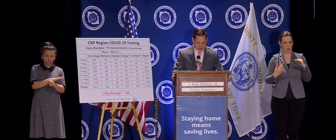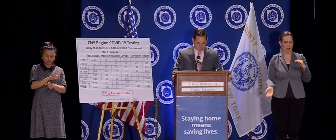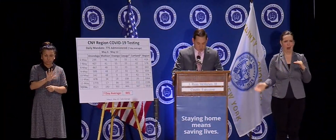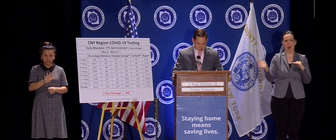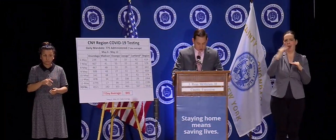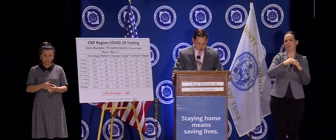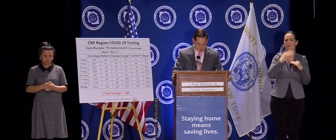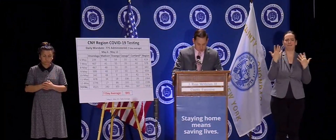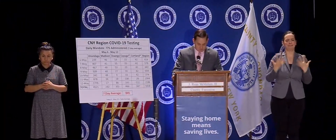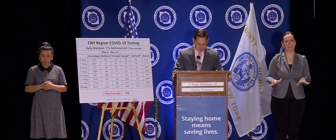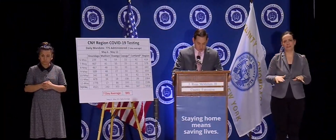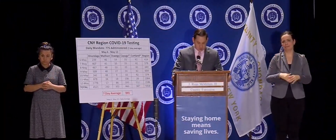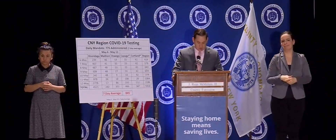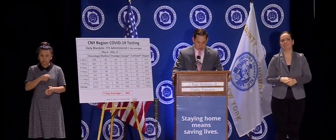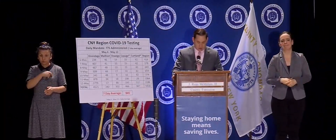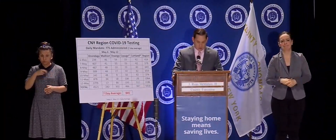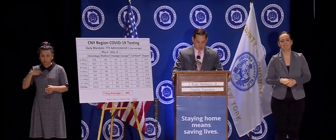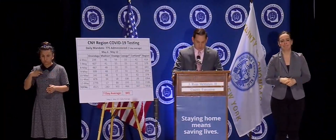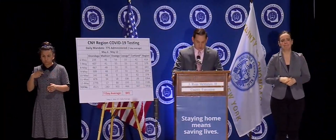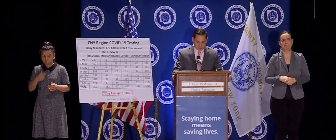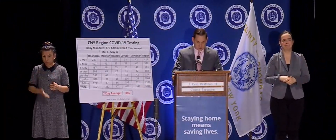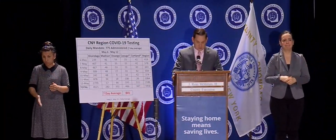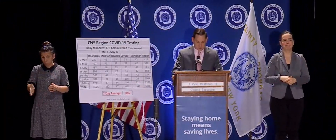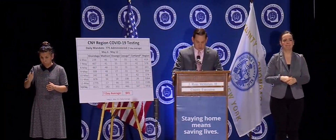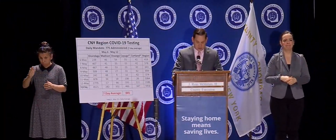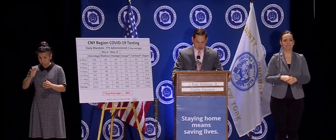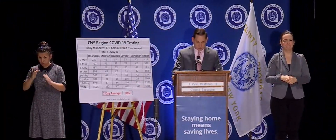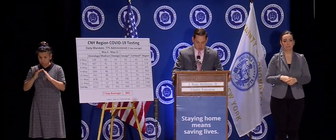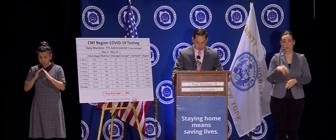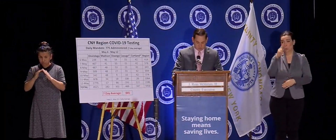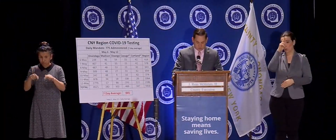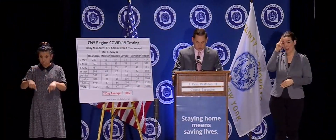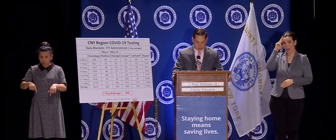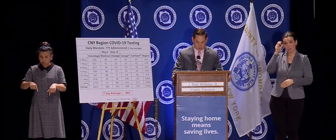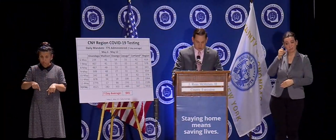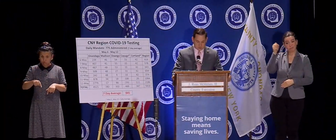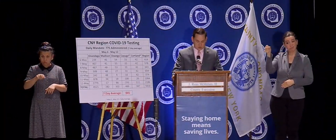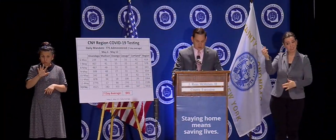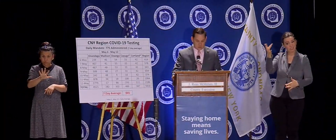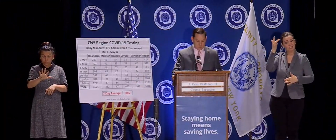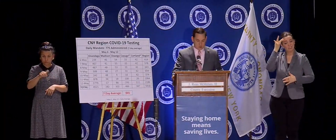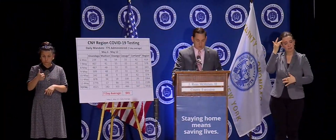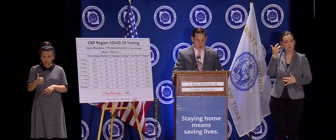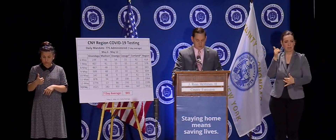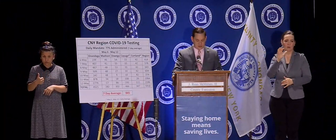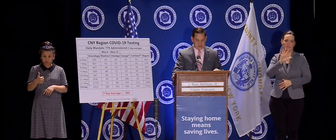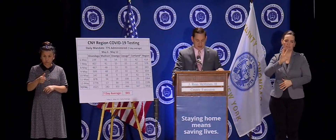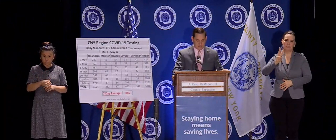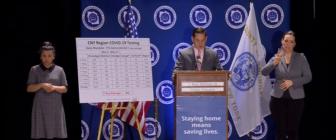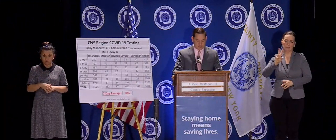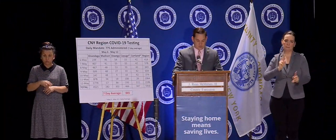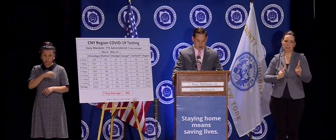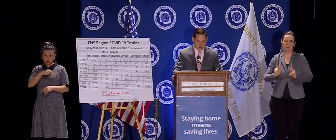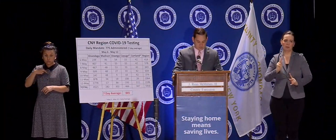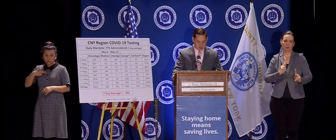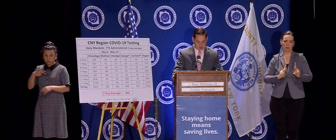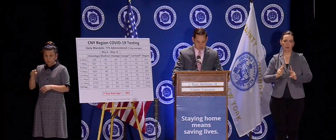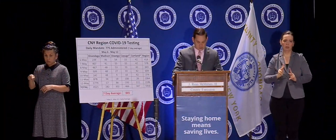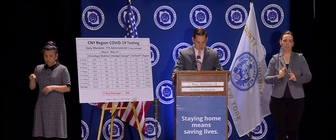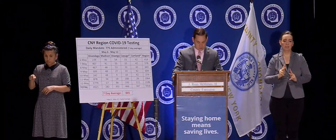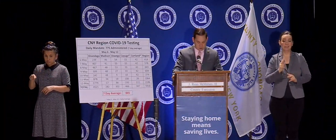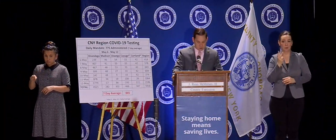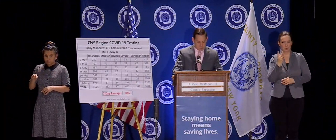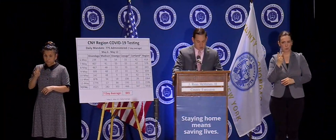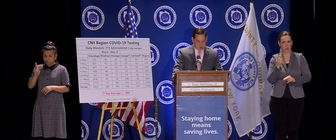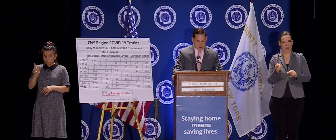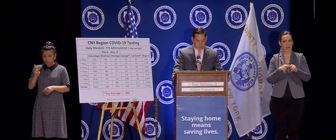Looking at hospitalizations, we have 56 individuals in the hospital, 2 more than yesterday. Represents 9% of our active